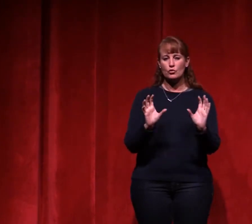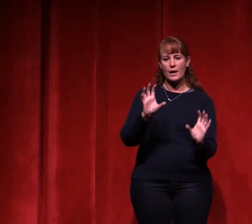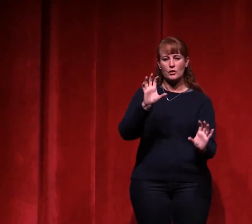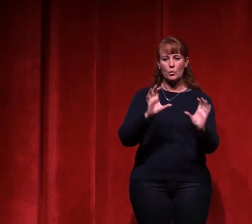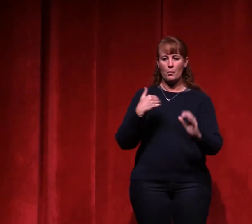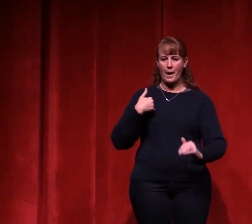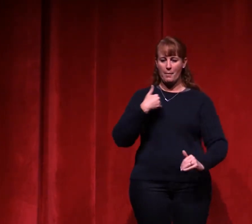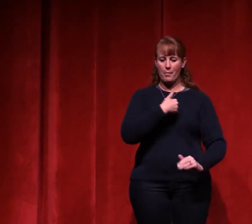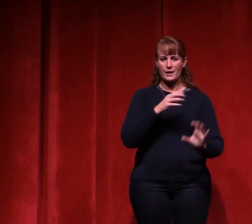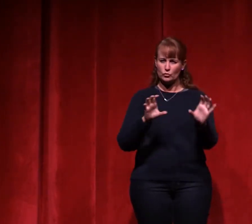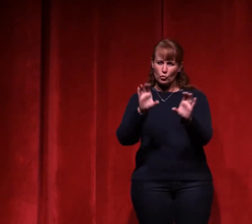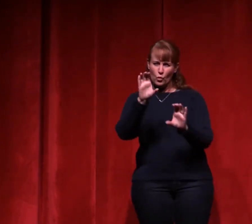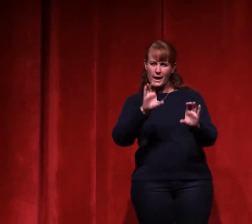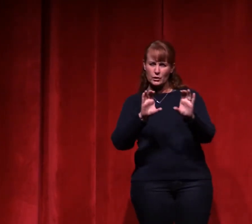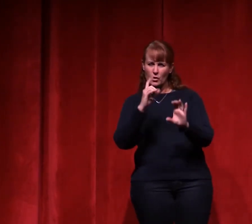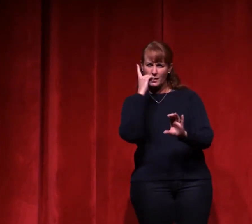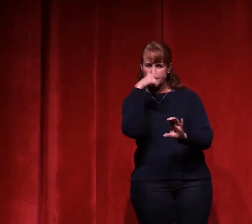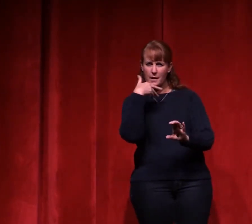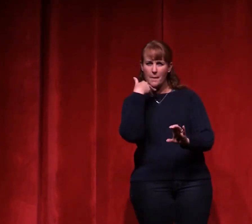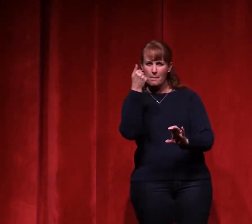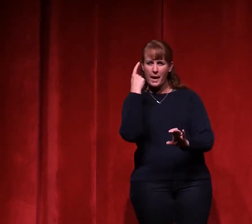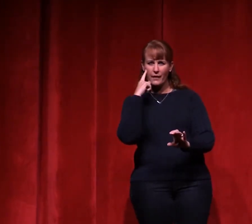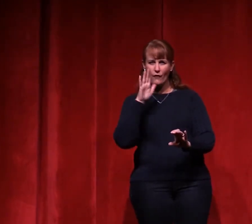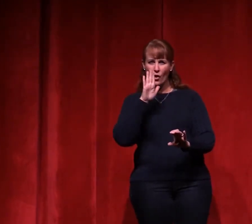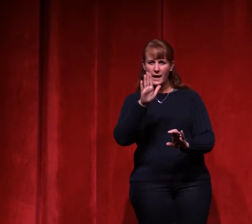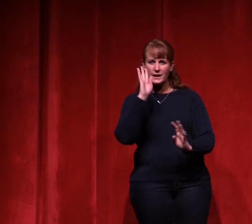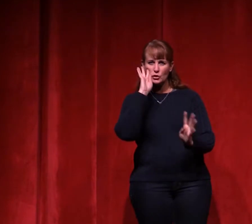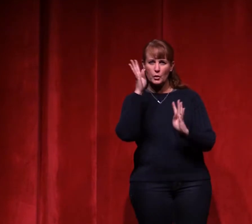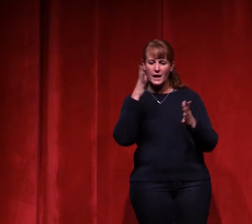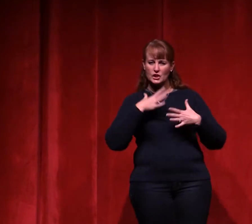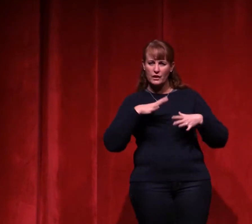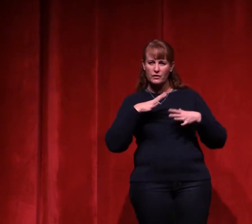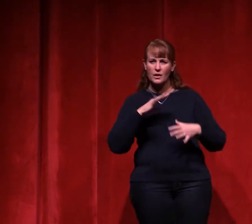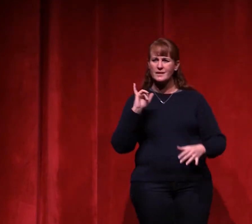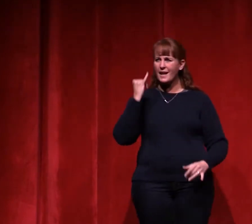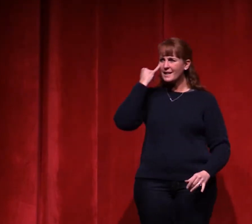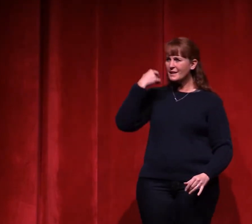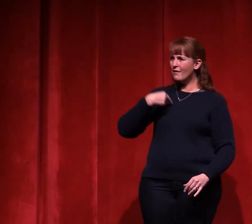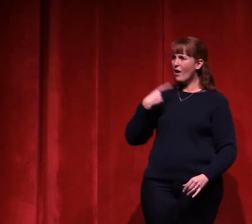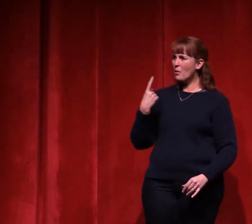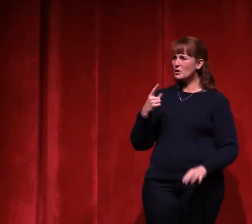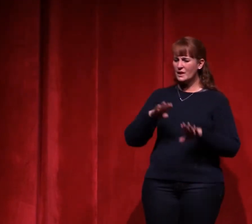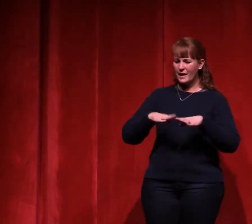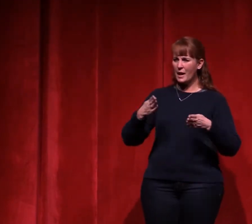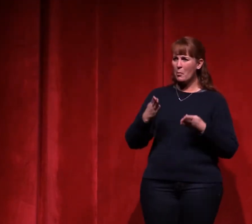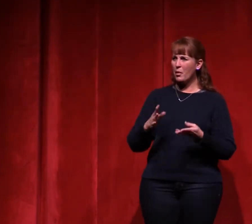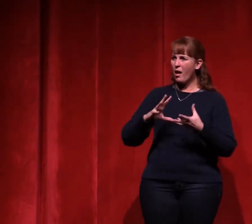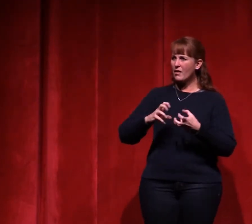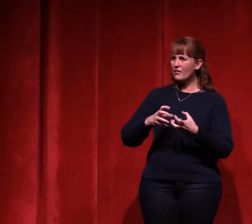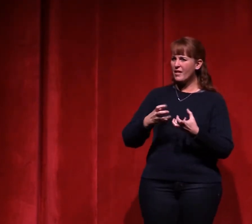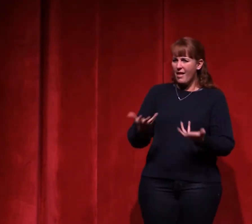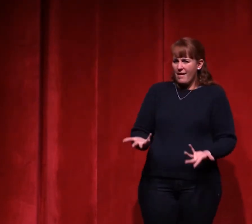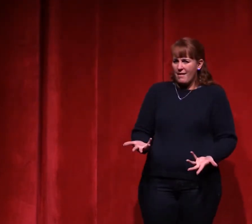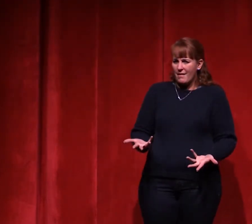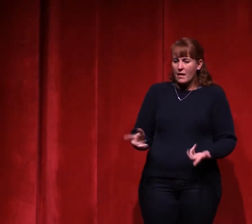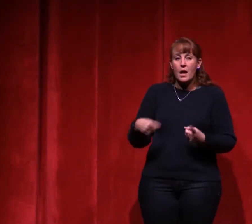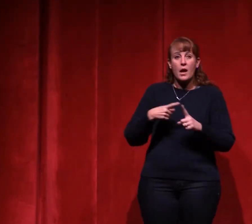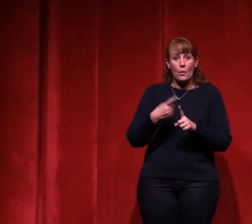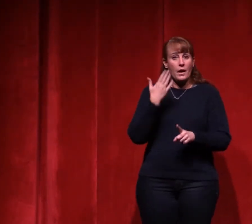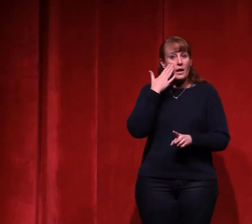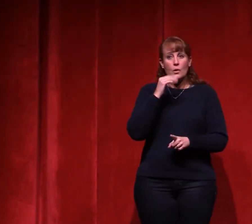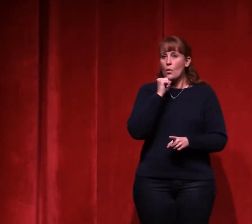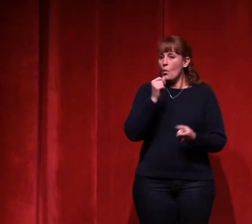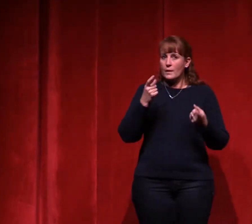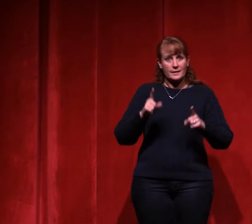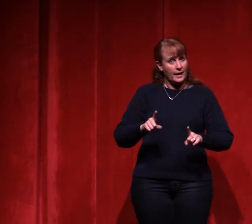my breasts into something that would better fit his creation, as if I were merely a block of clay. And when it was clear this wasn't